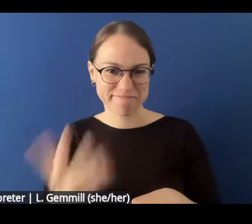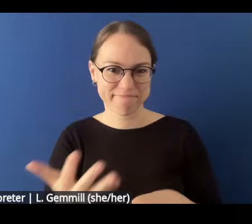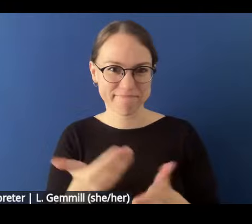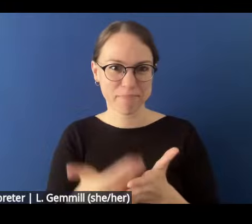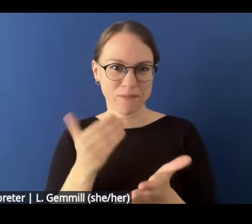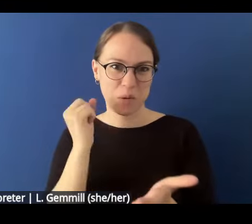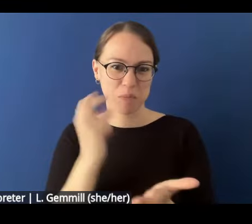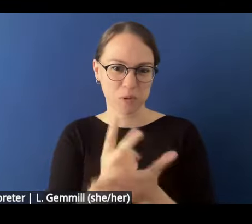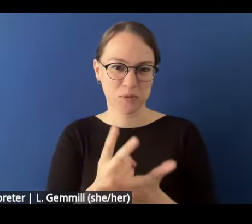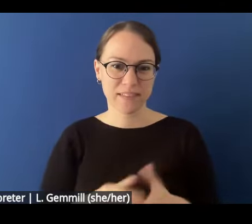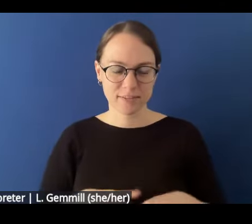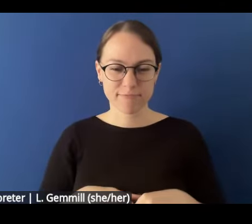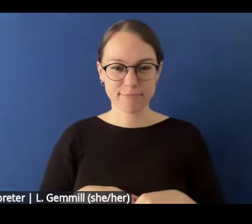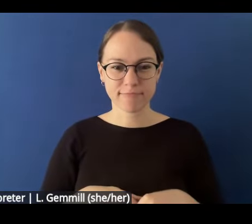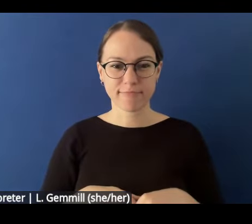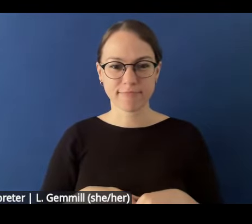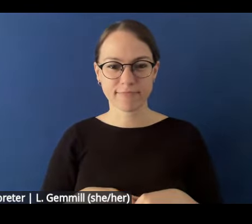well.